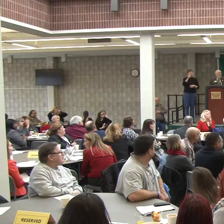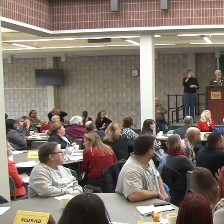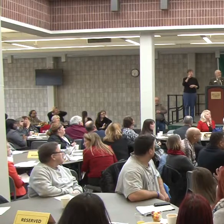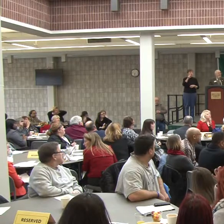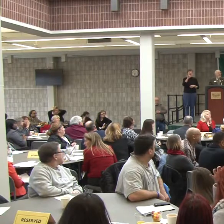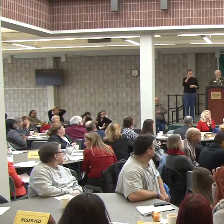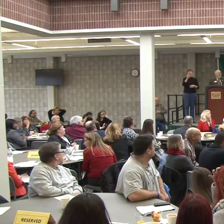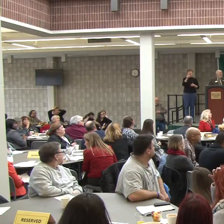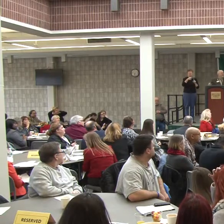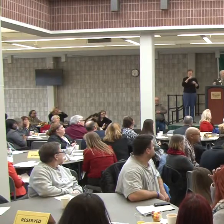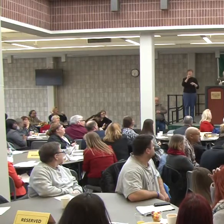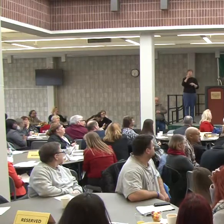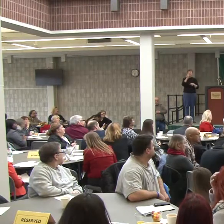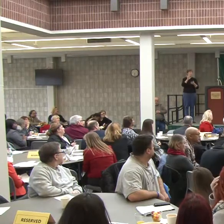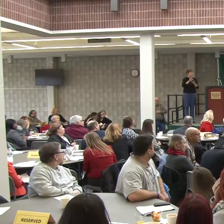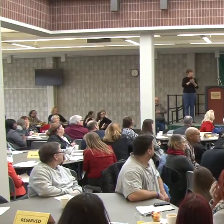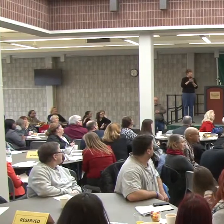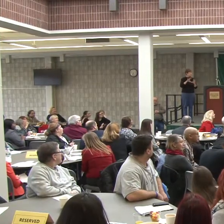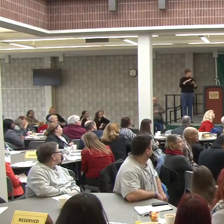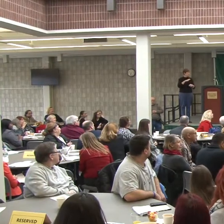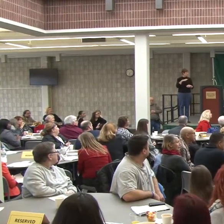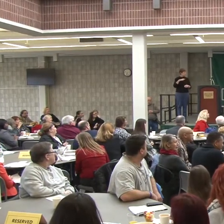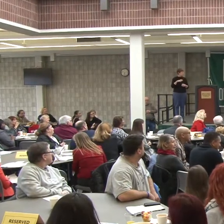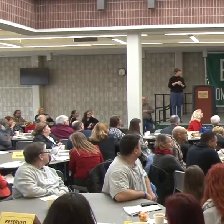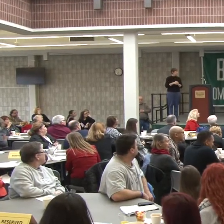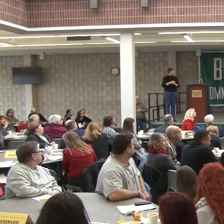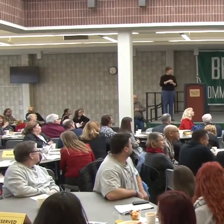Uh-oh, I missed someone.